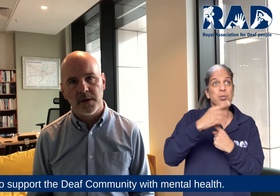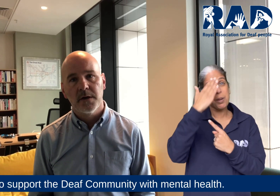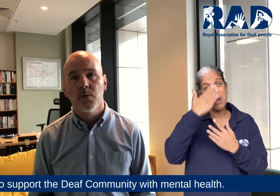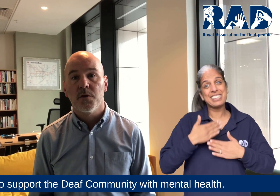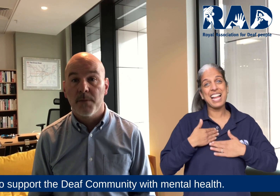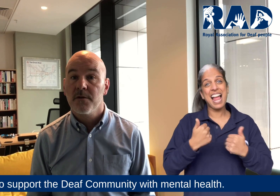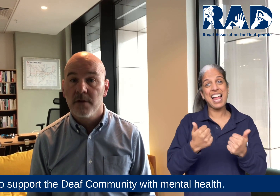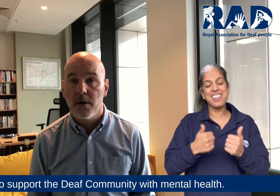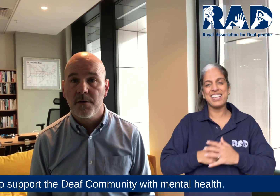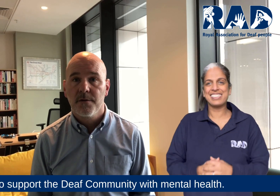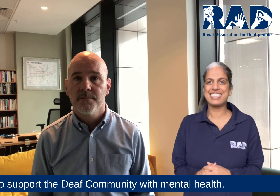with mental health.